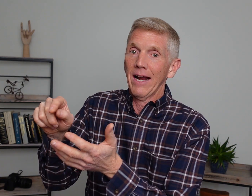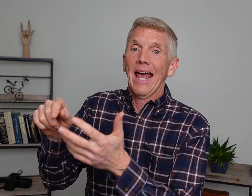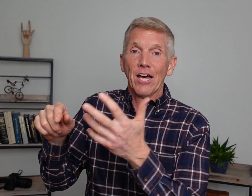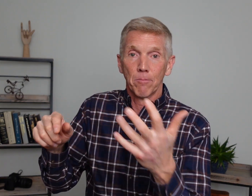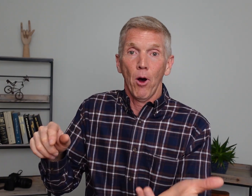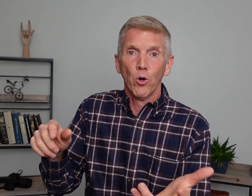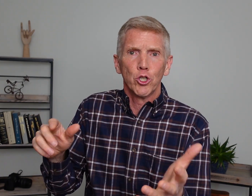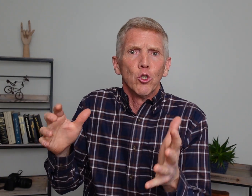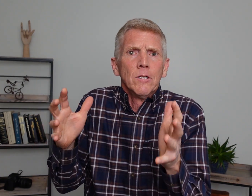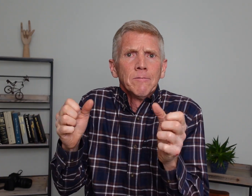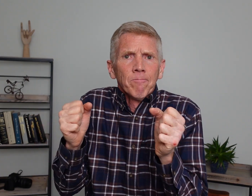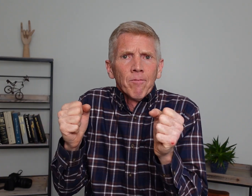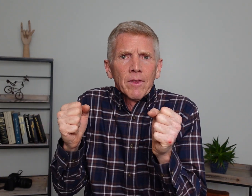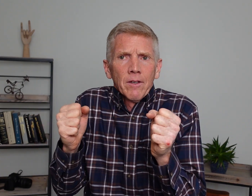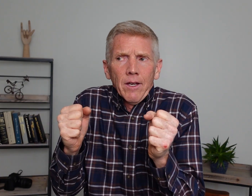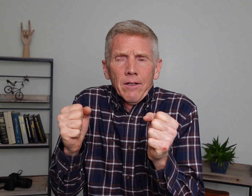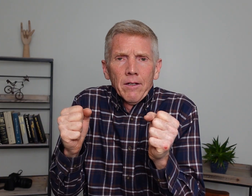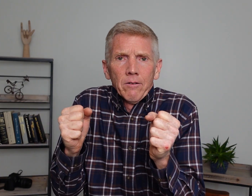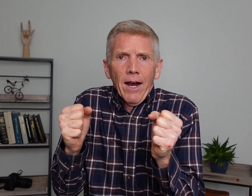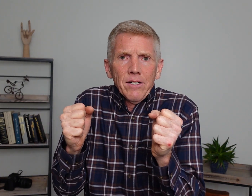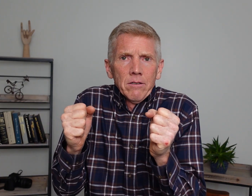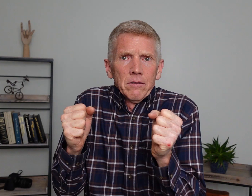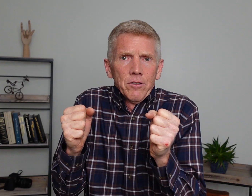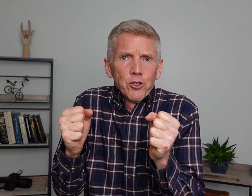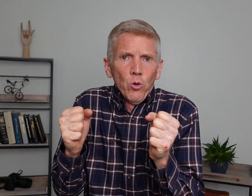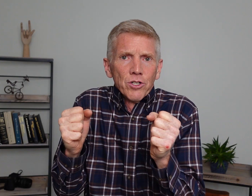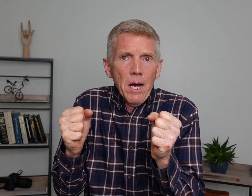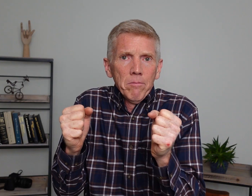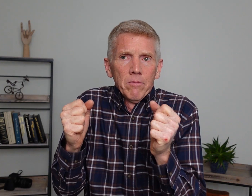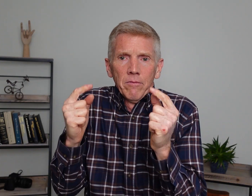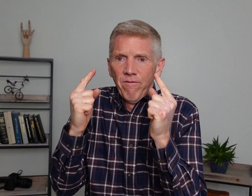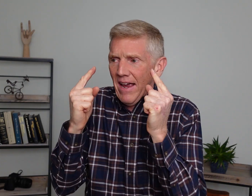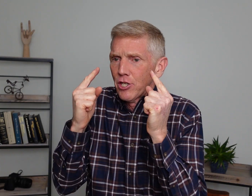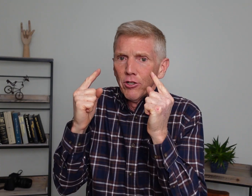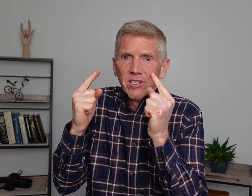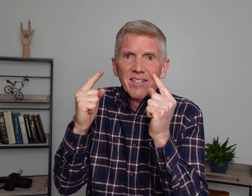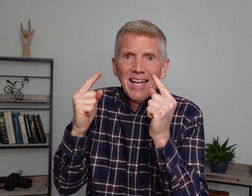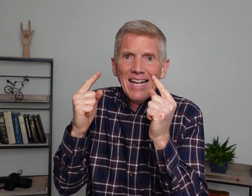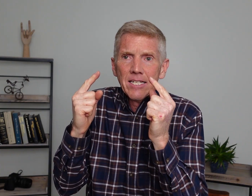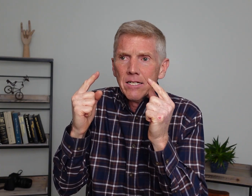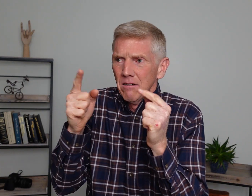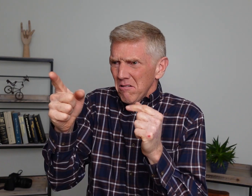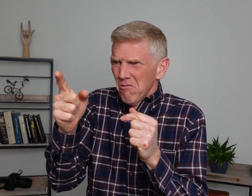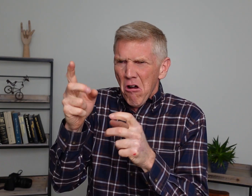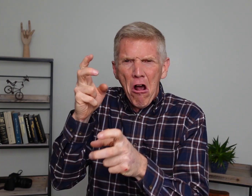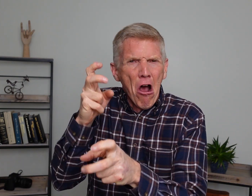As opposed to, right, shoulders up. Face looks intense.